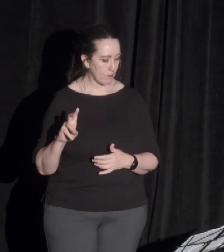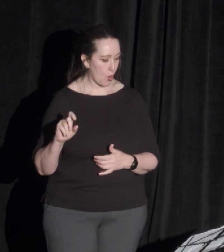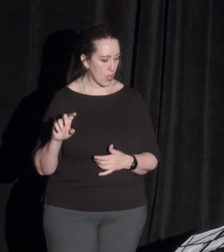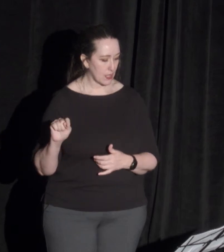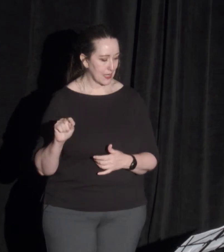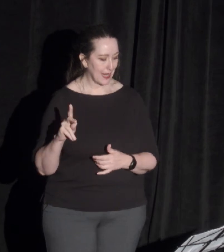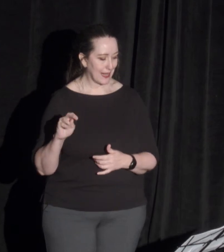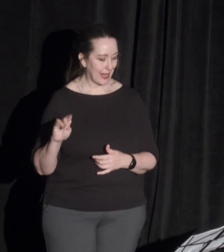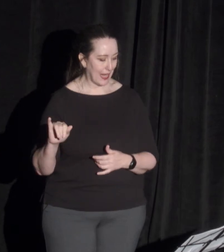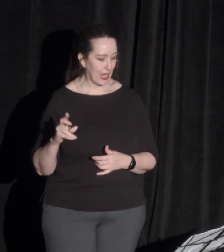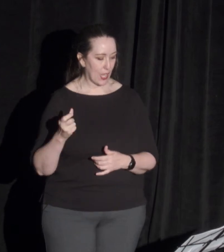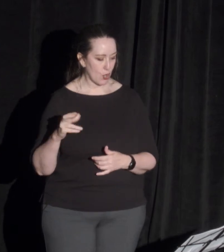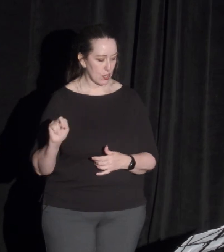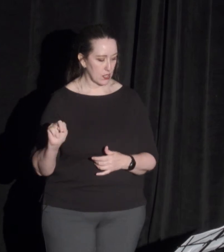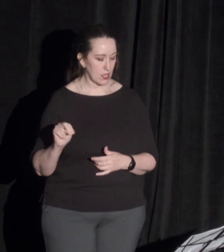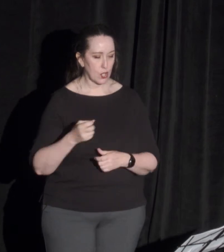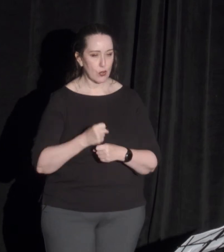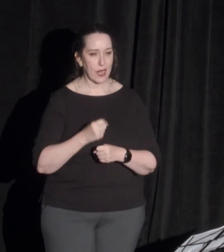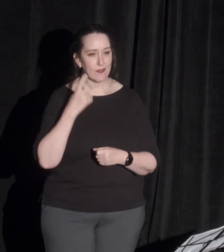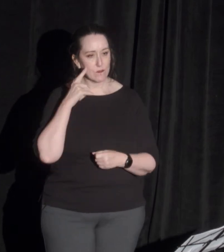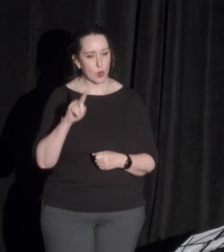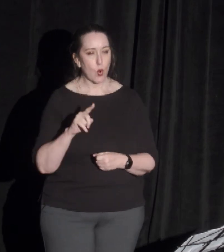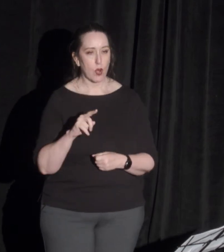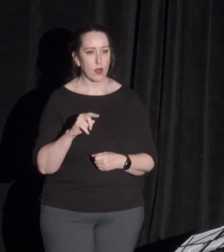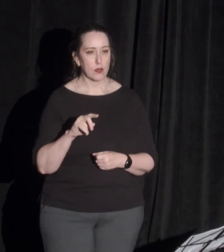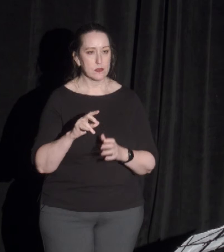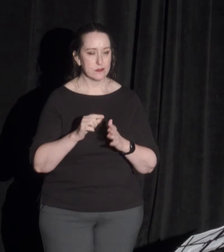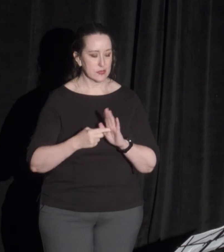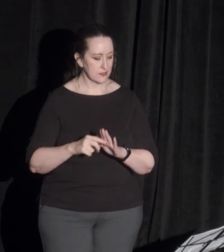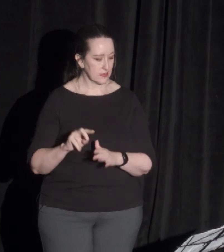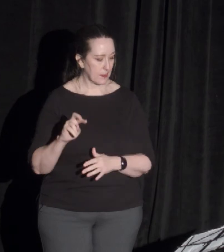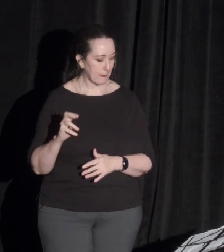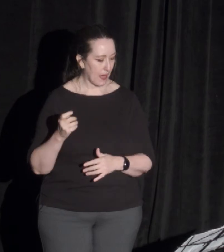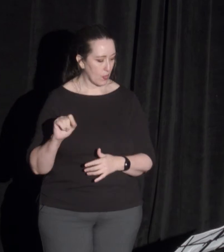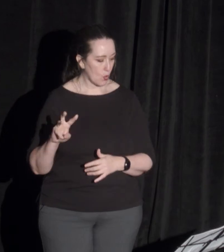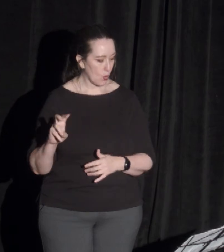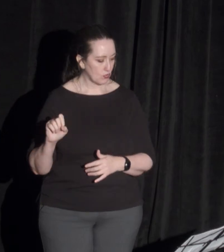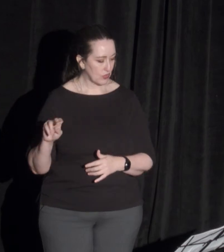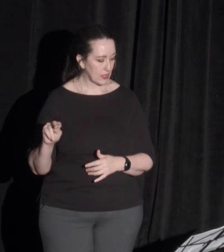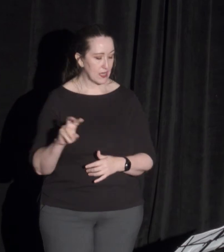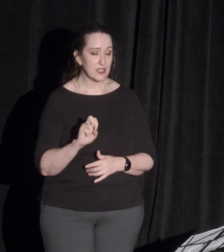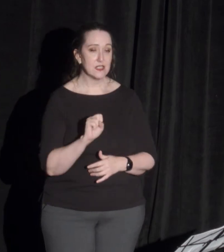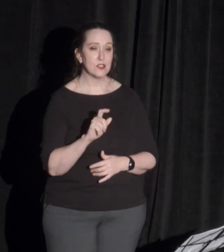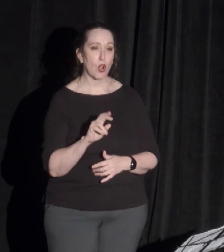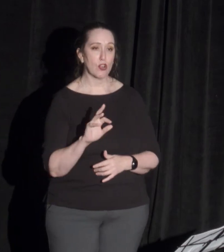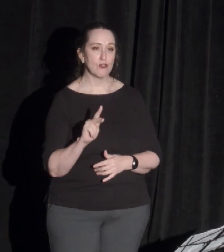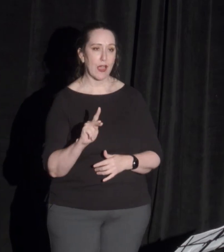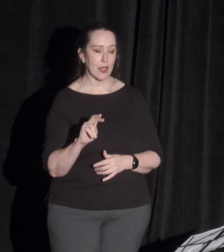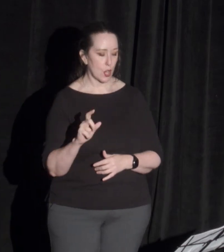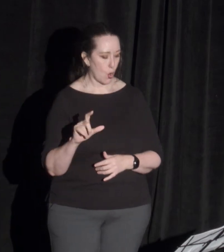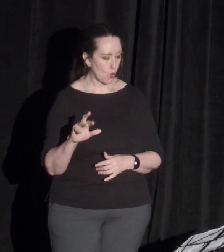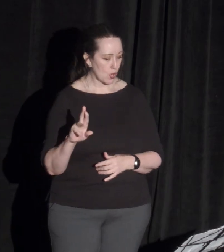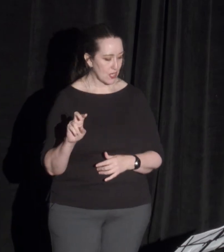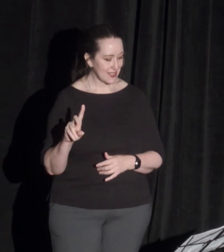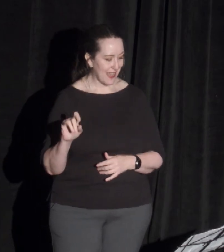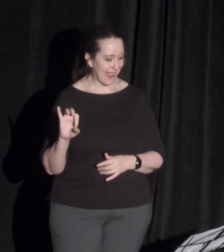by Michael Waldron, Disney+, and Star Trek Lower Decks, Wej Dudge, written by Catherine